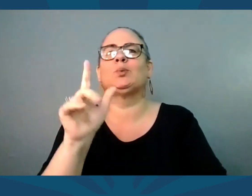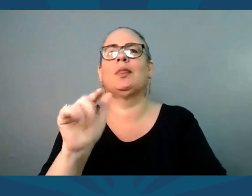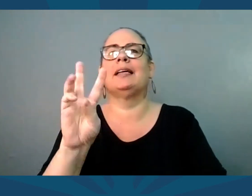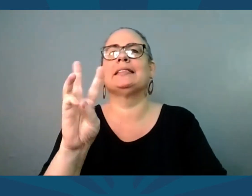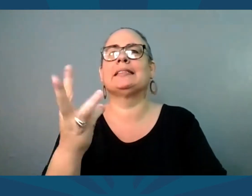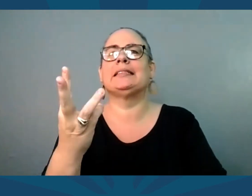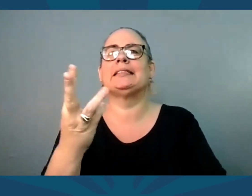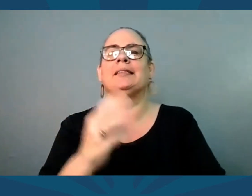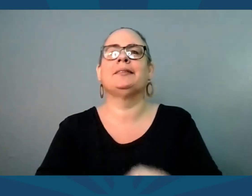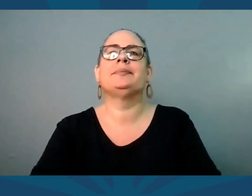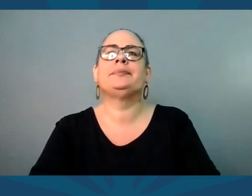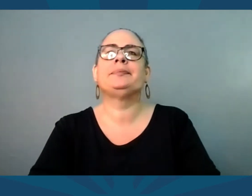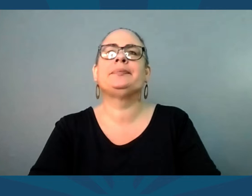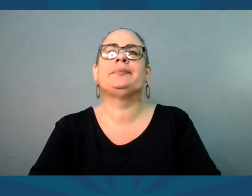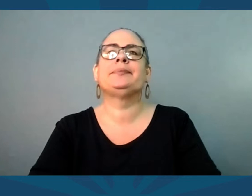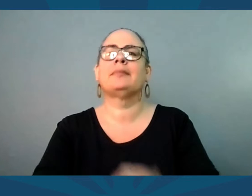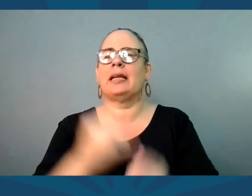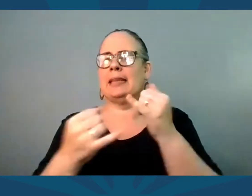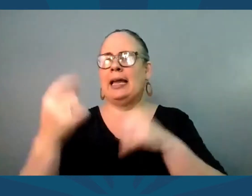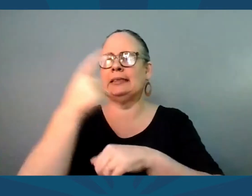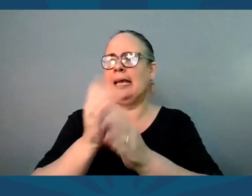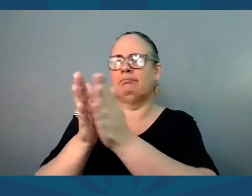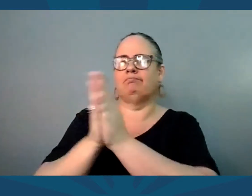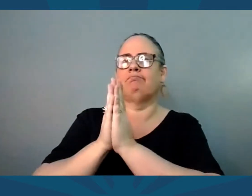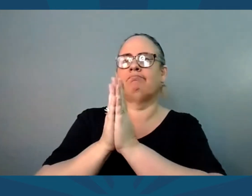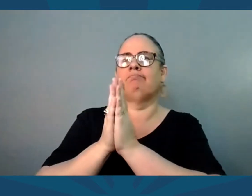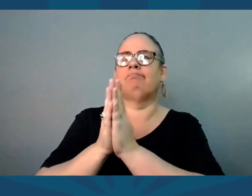Early voting begins, Wednesday, July 6th.